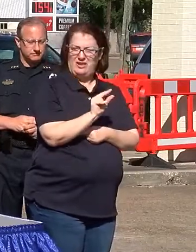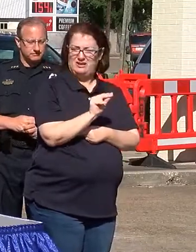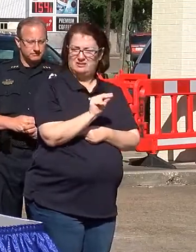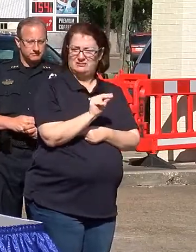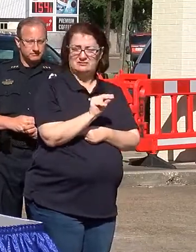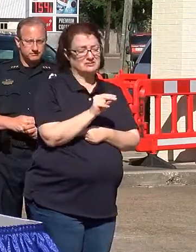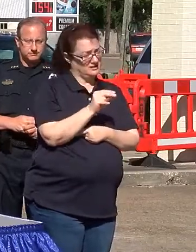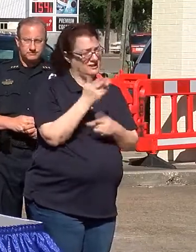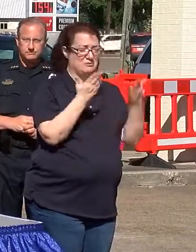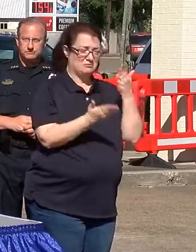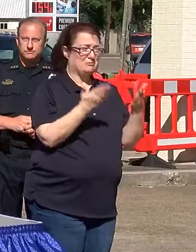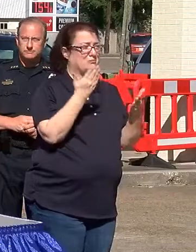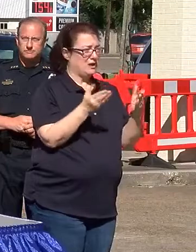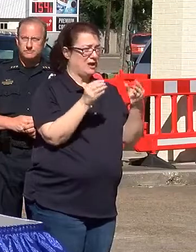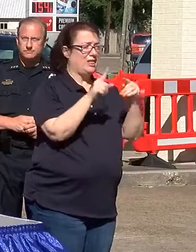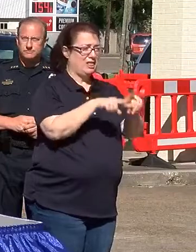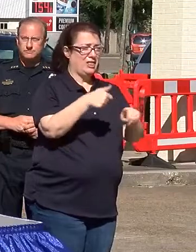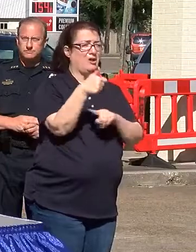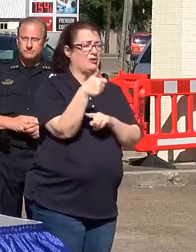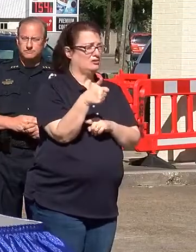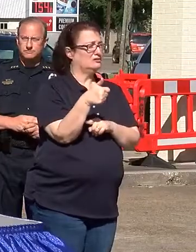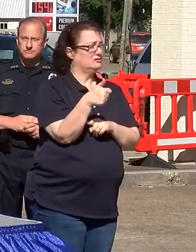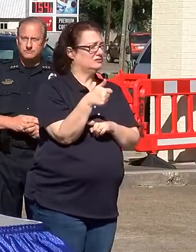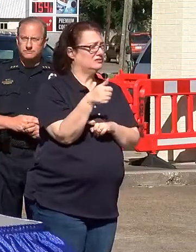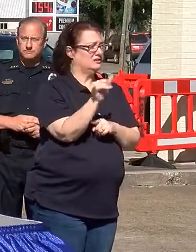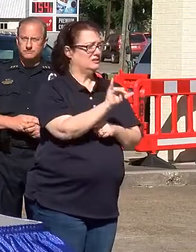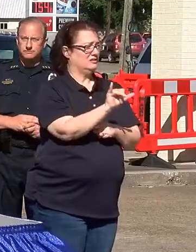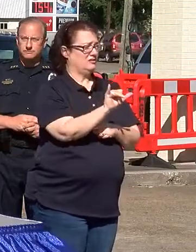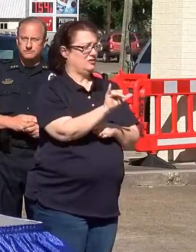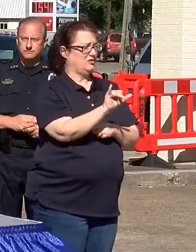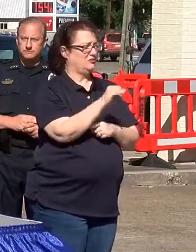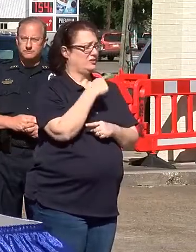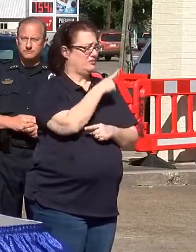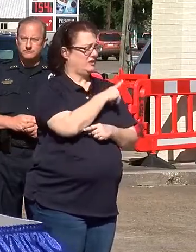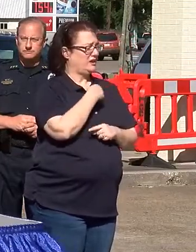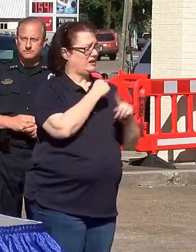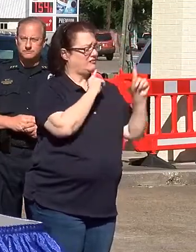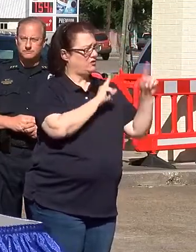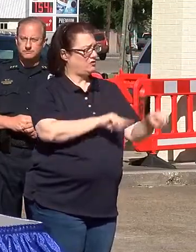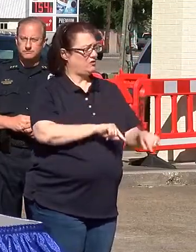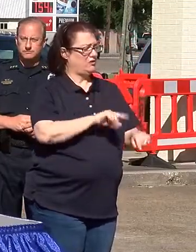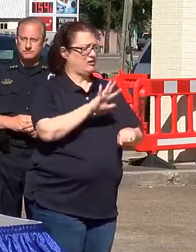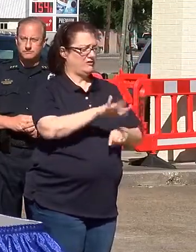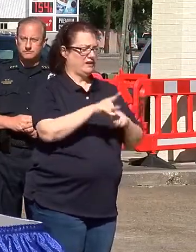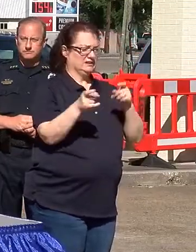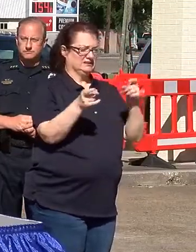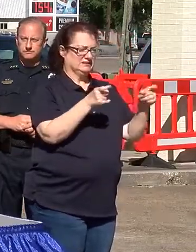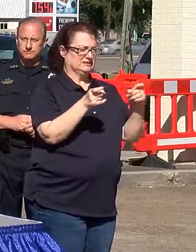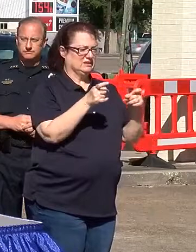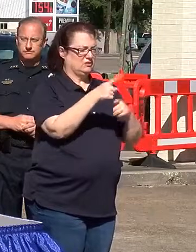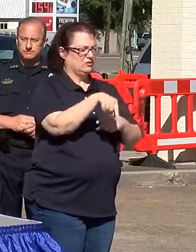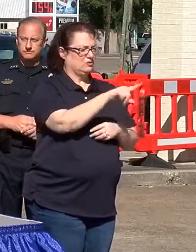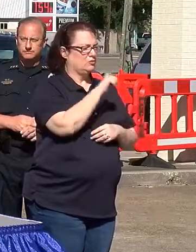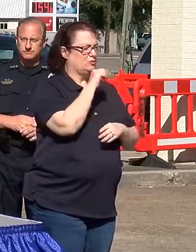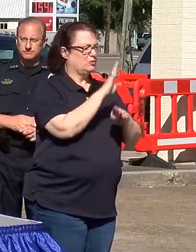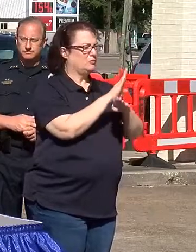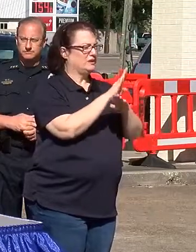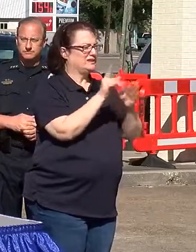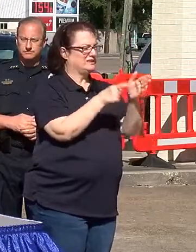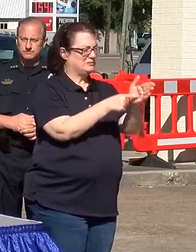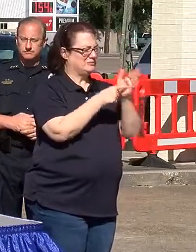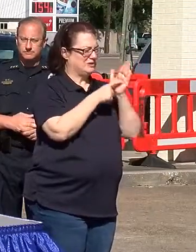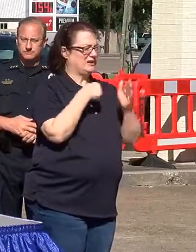well be extended. There are also orders in effect that govern businesses that are deemed essential. These businesses have their